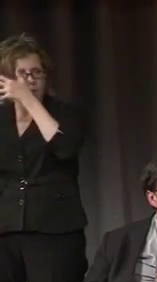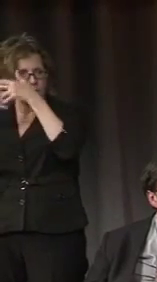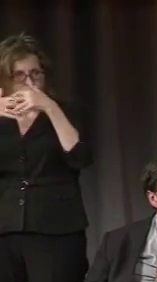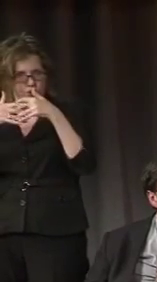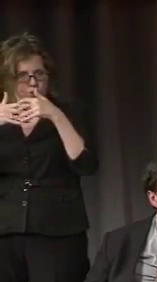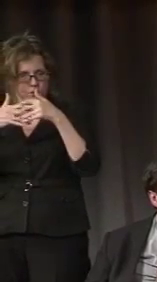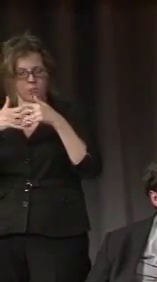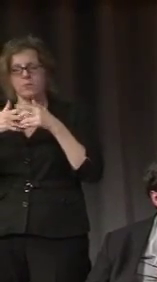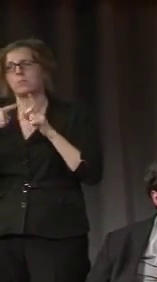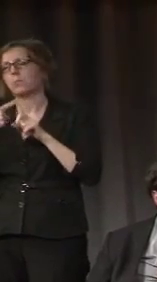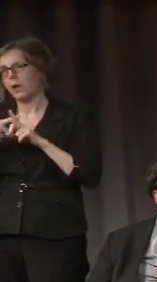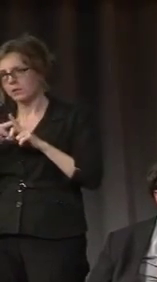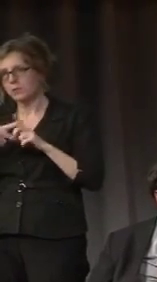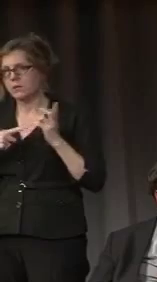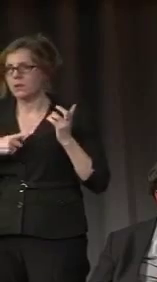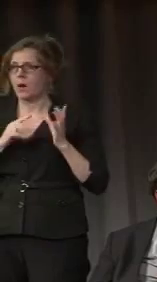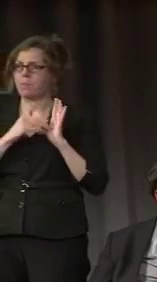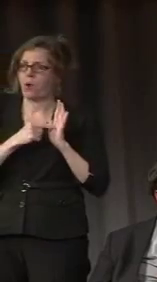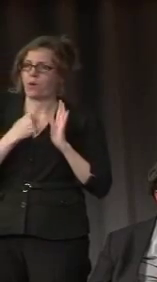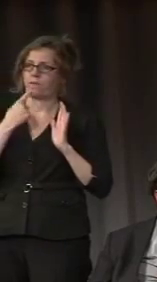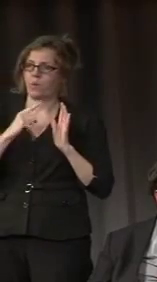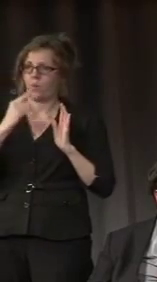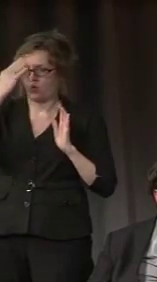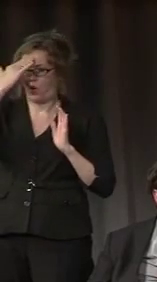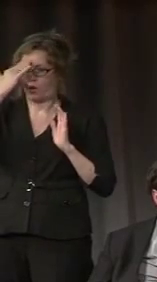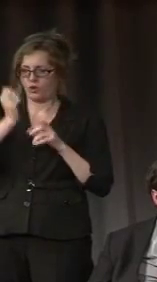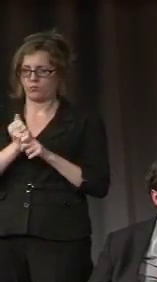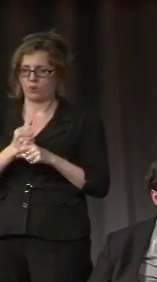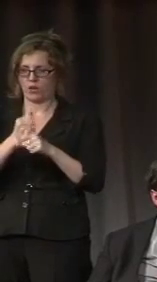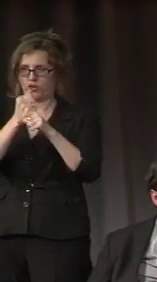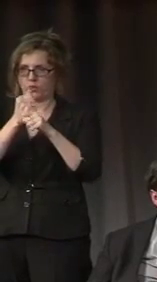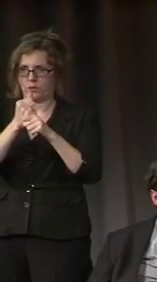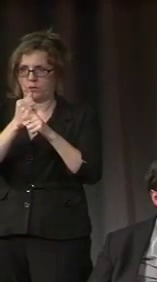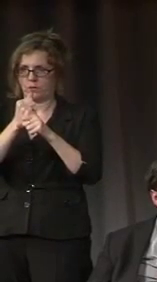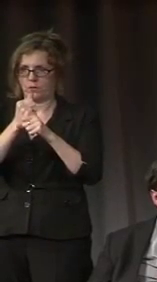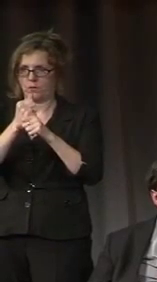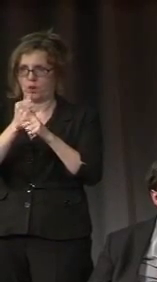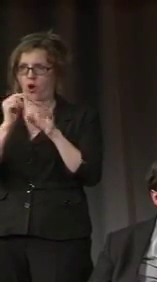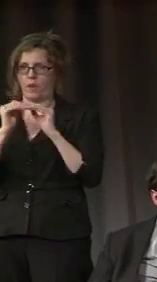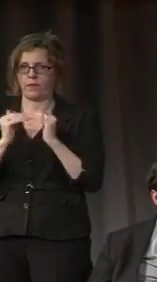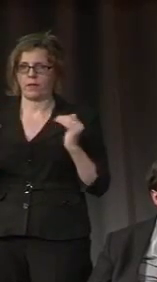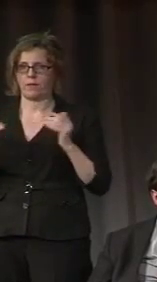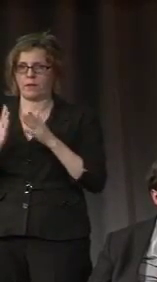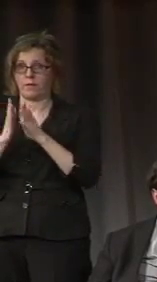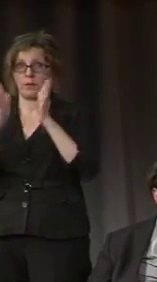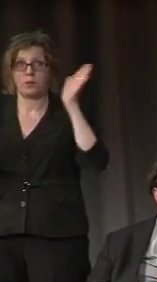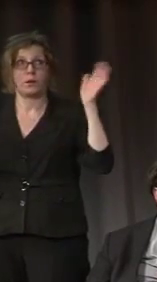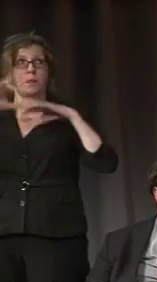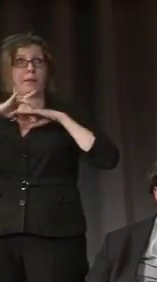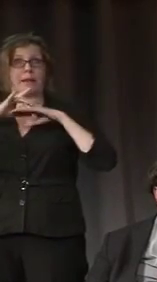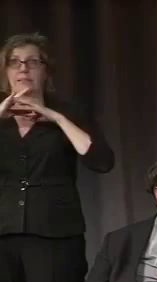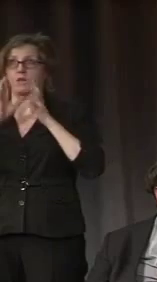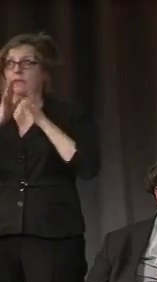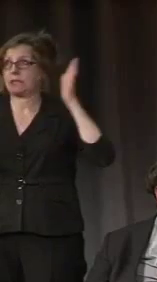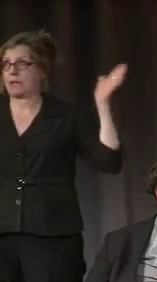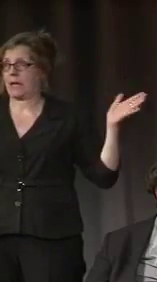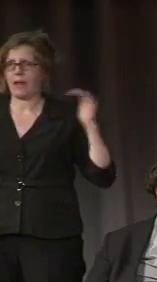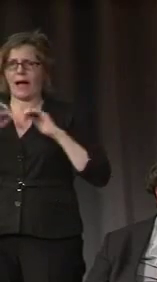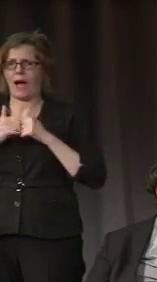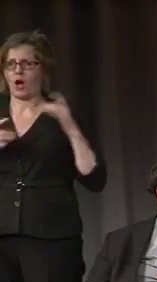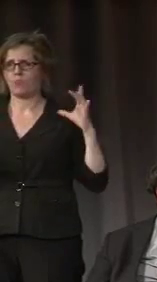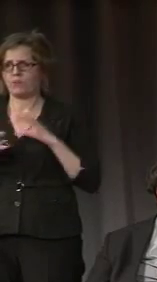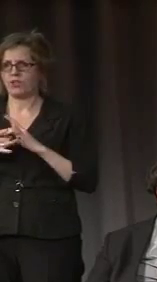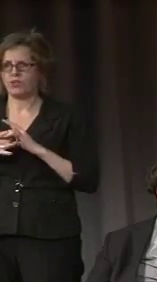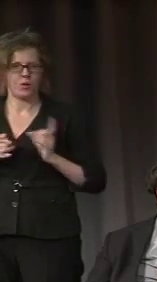production at a planetary scale. How can we bridge these problems of scale? We have